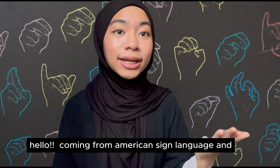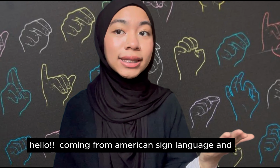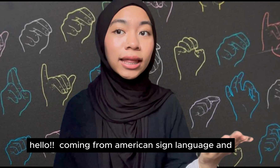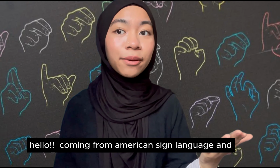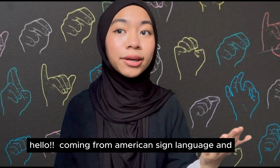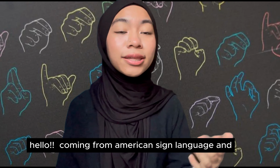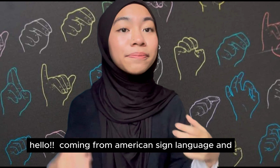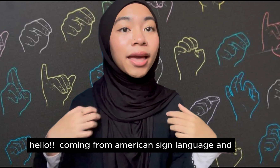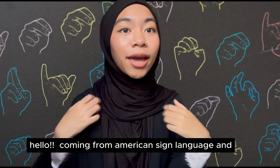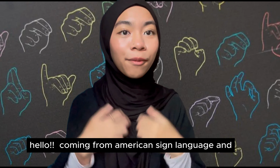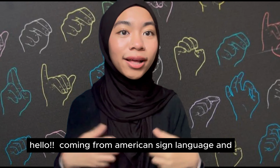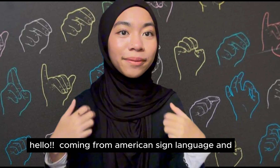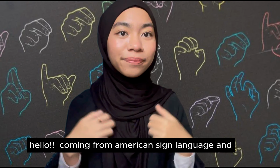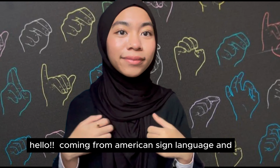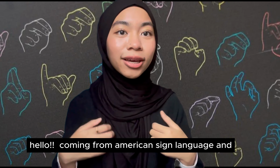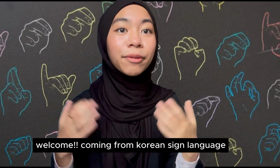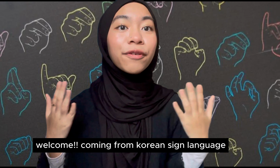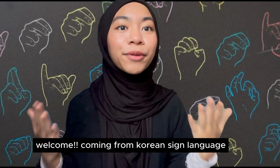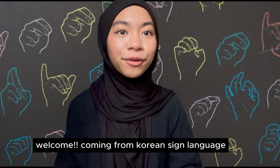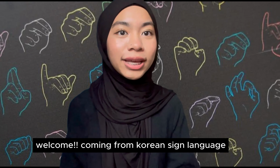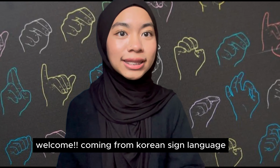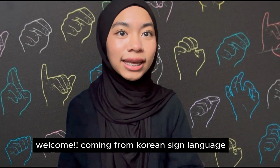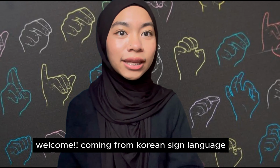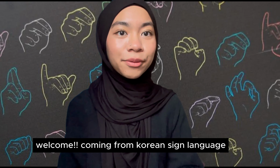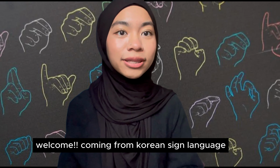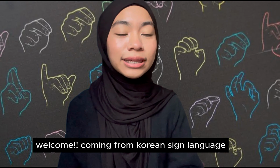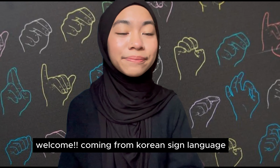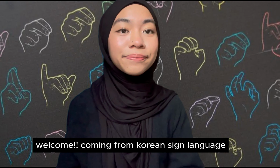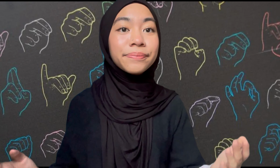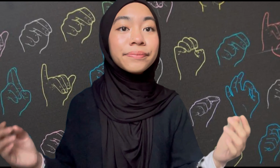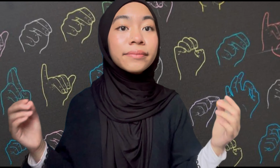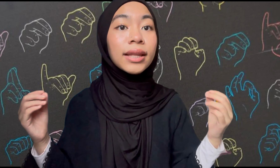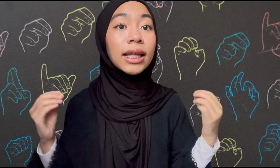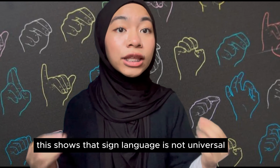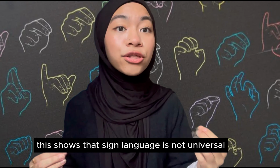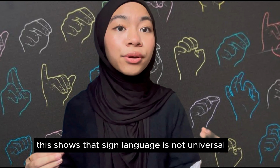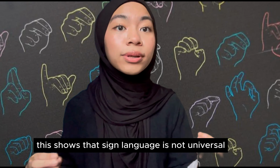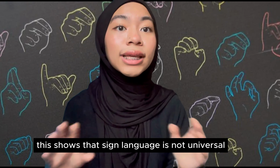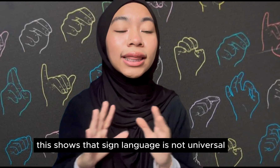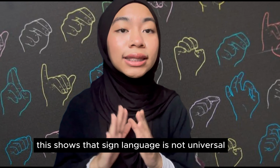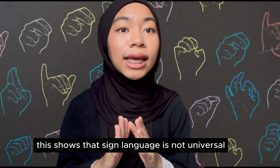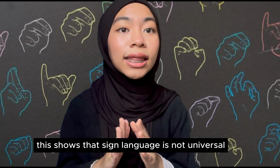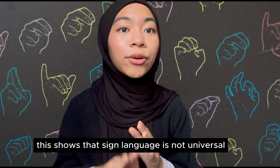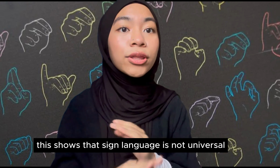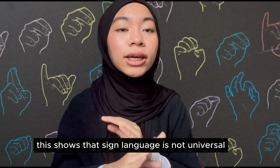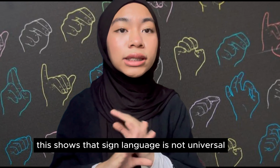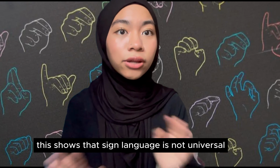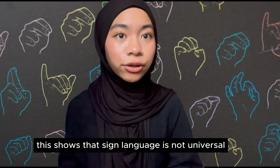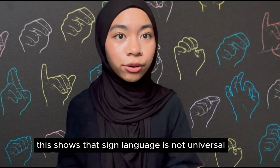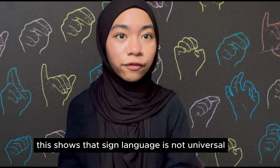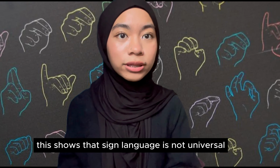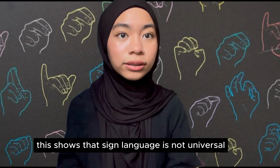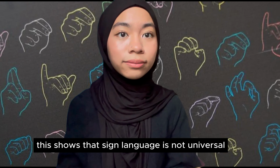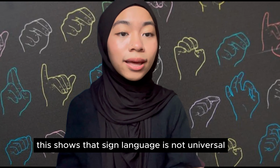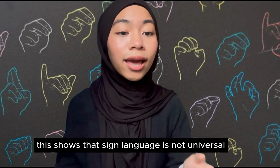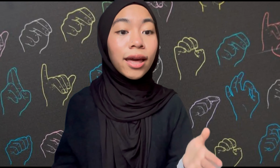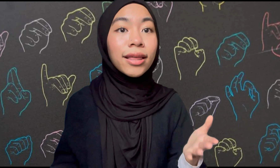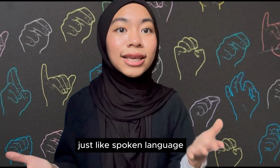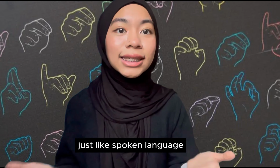Sign Language, and welcome, coming from Korean Sign Language. This shows that sign language is not universal. Just like